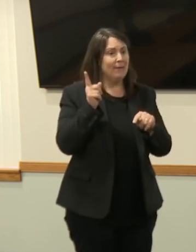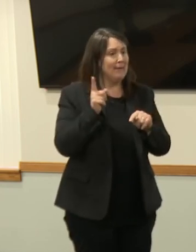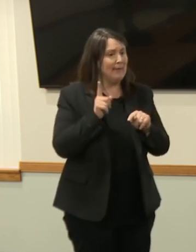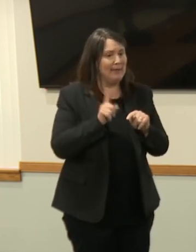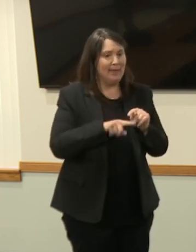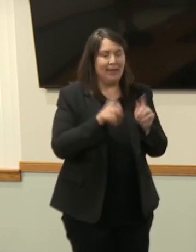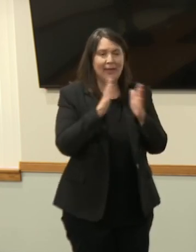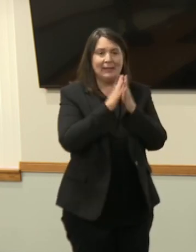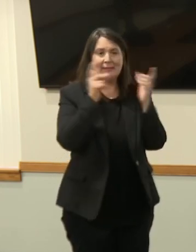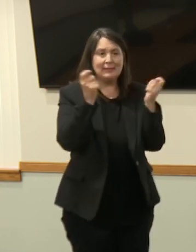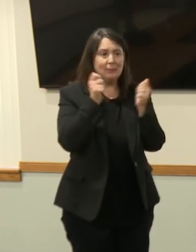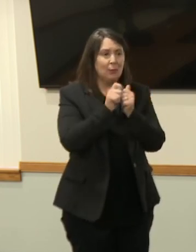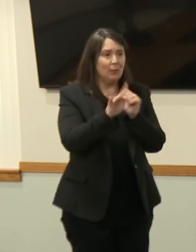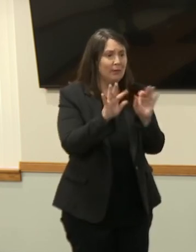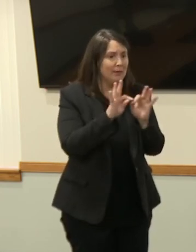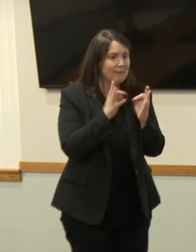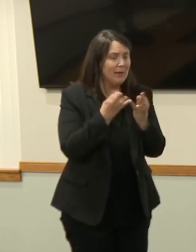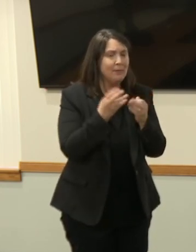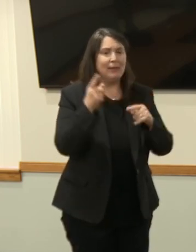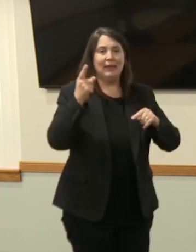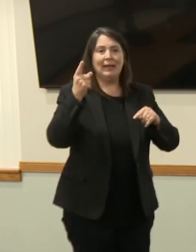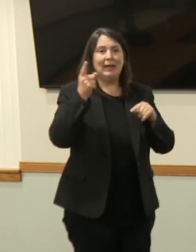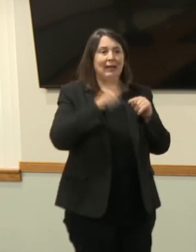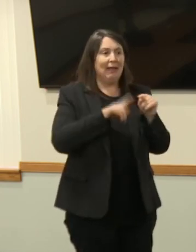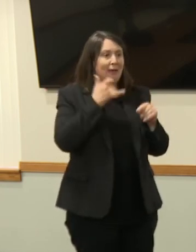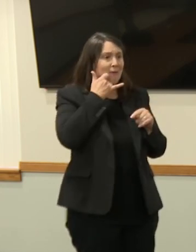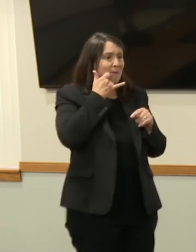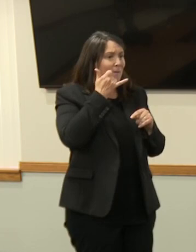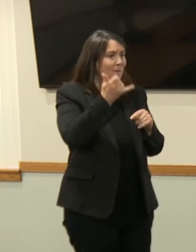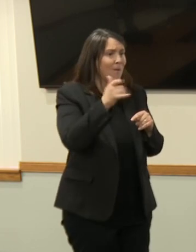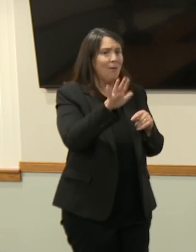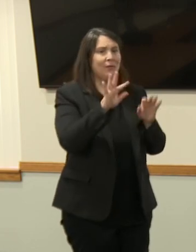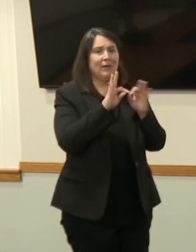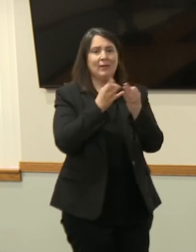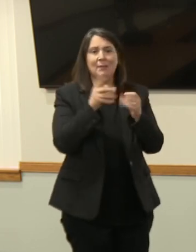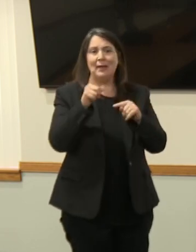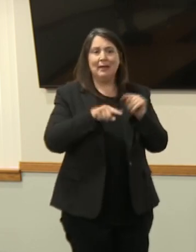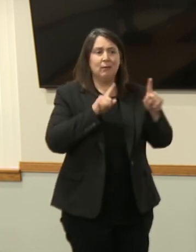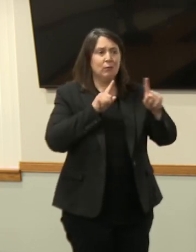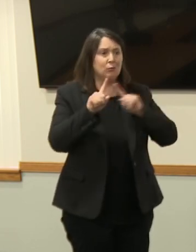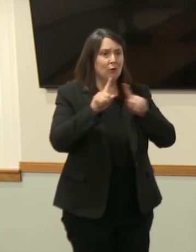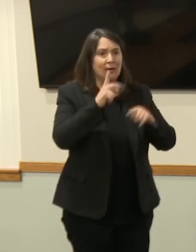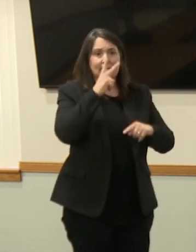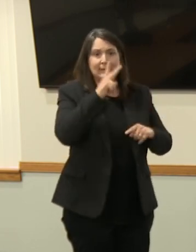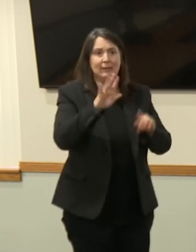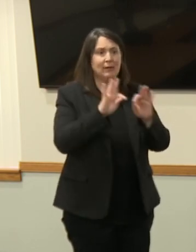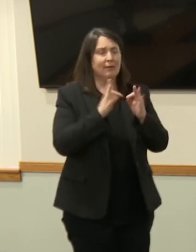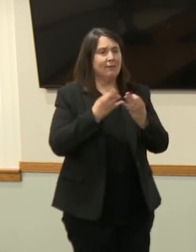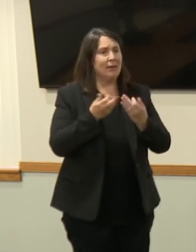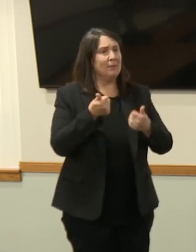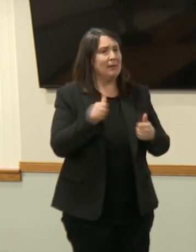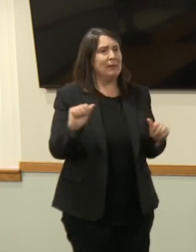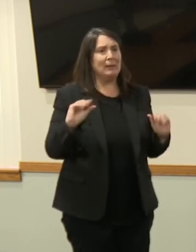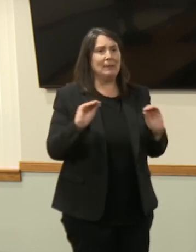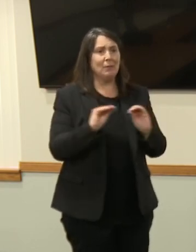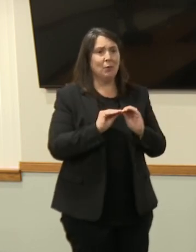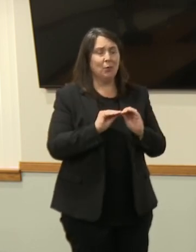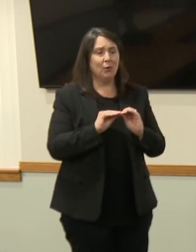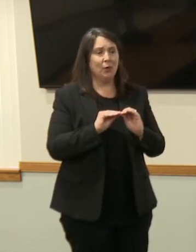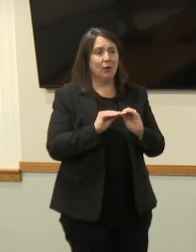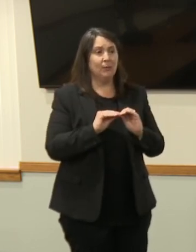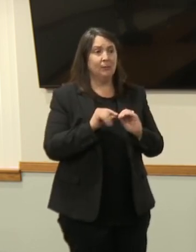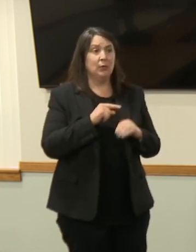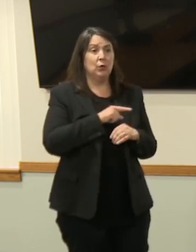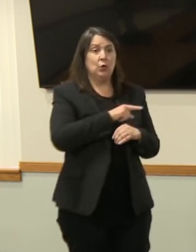call and talk to their children or their grandchildren, sisters or brothers. And while we want to always say that, oh, they had